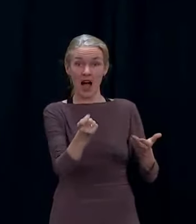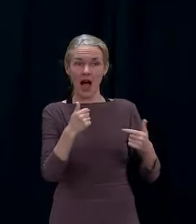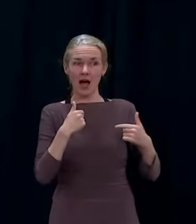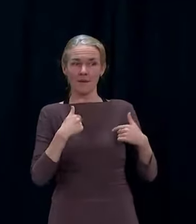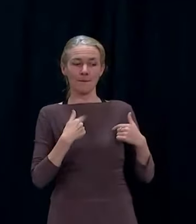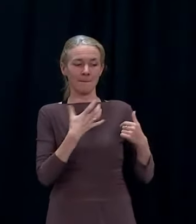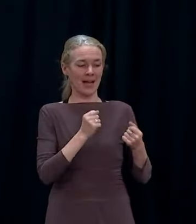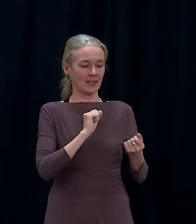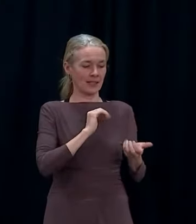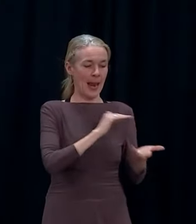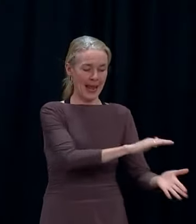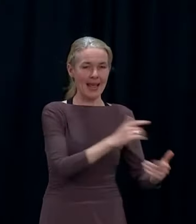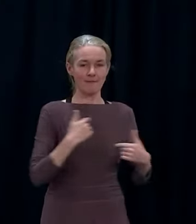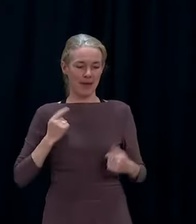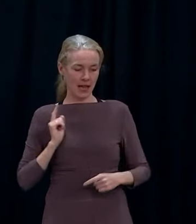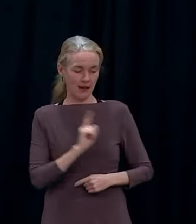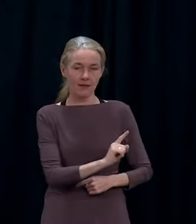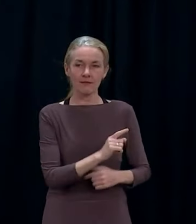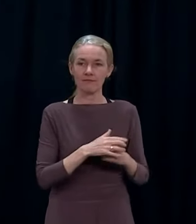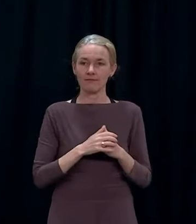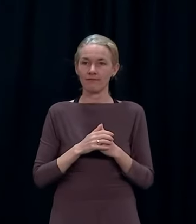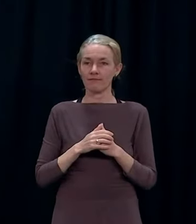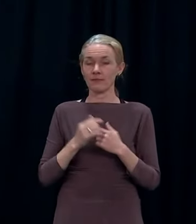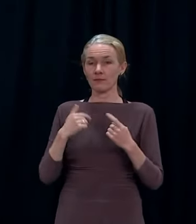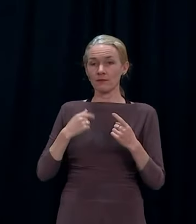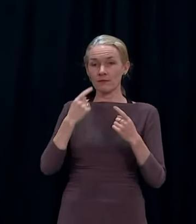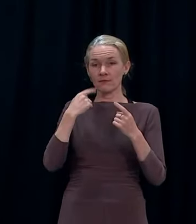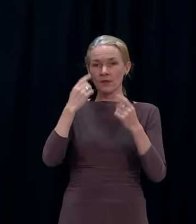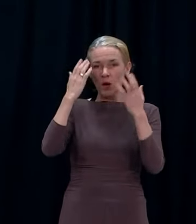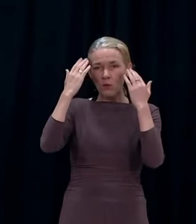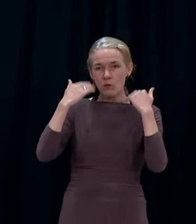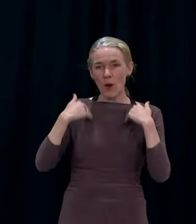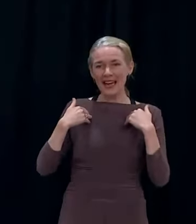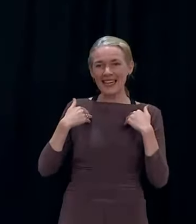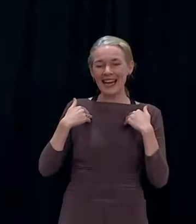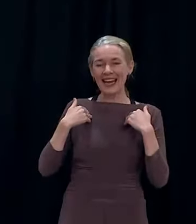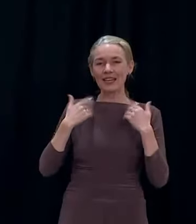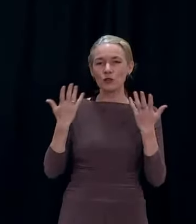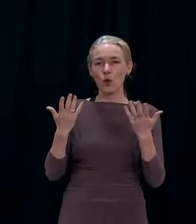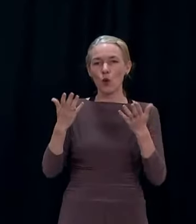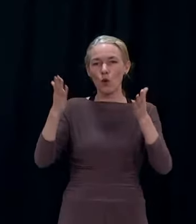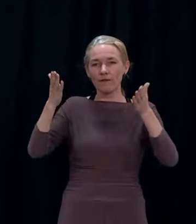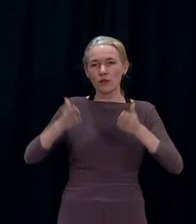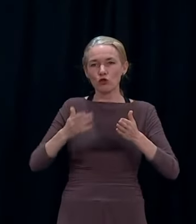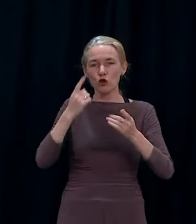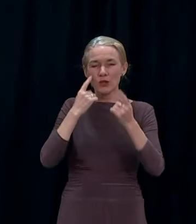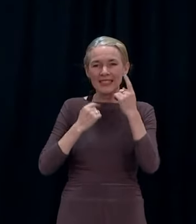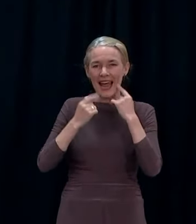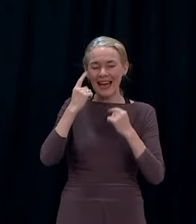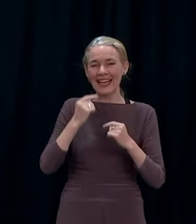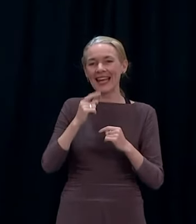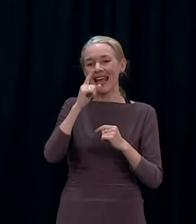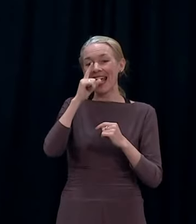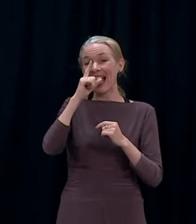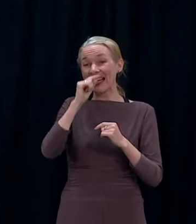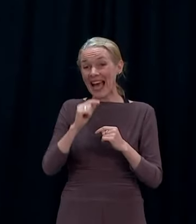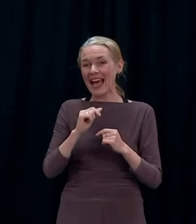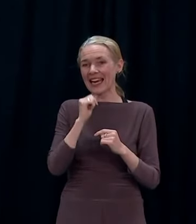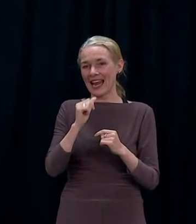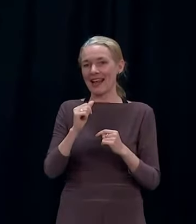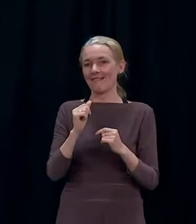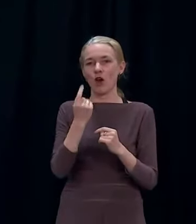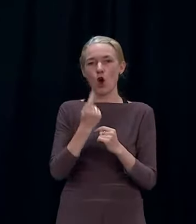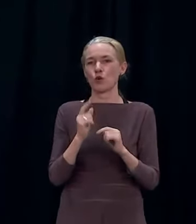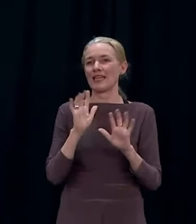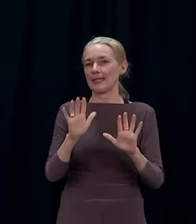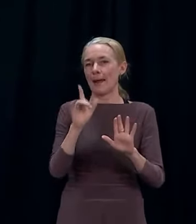are allowed for up to 10 people. Other gatherings such as faith-based services, sports games,